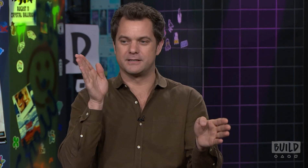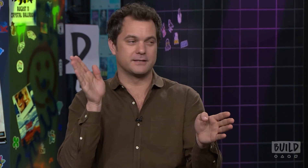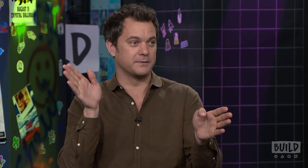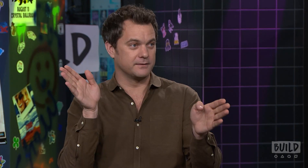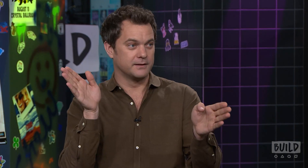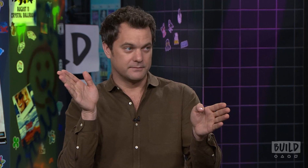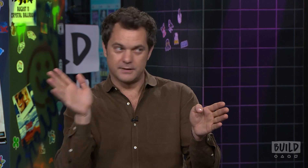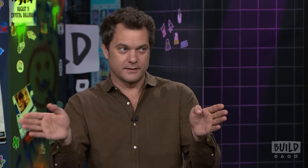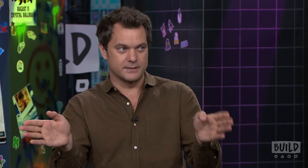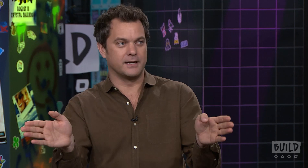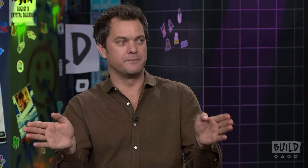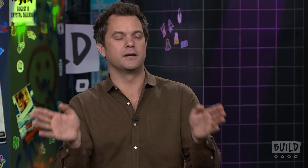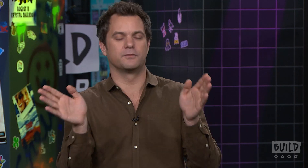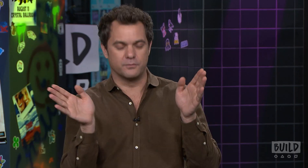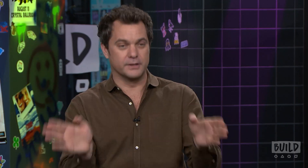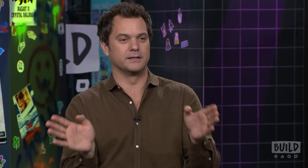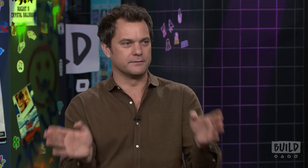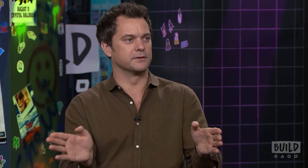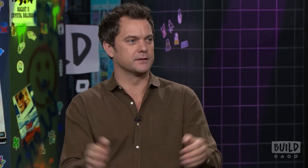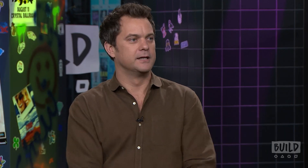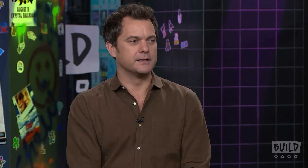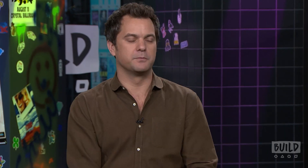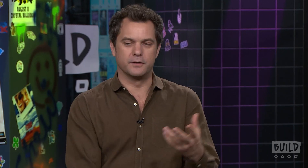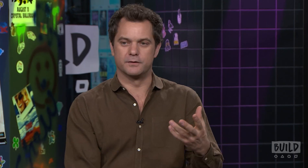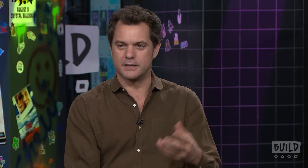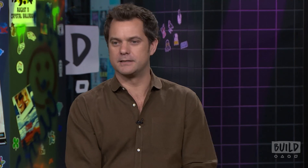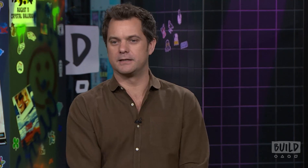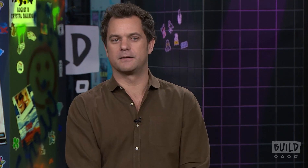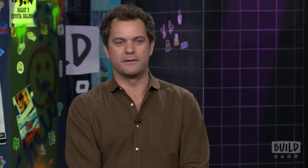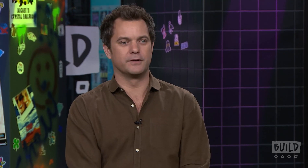mouth try to say something not the same is really difficult. It's